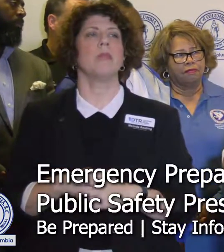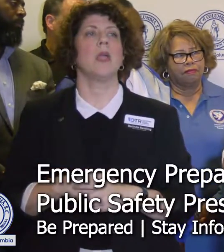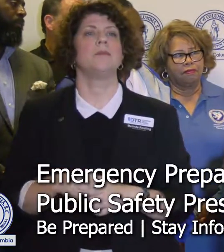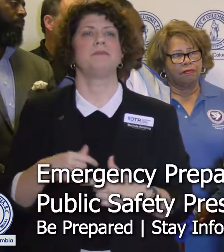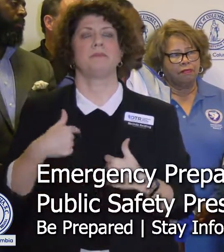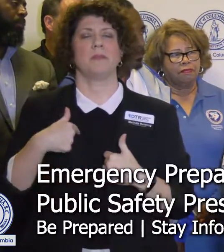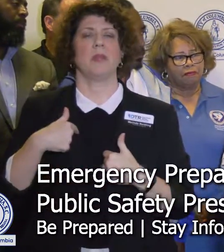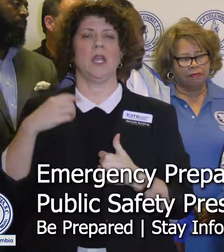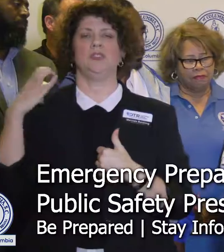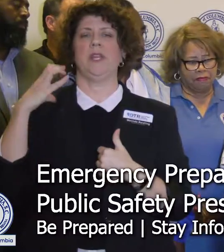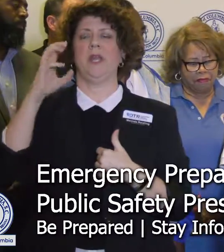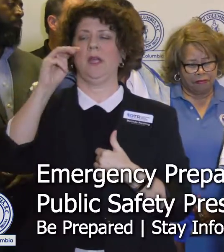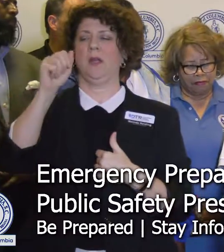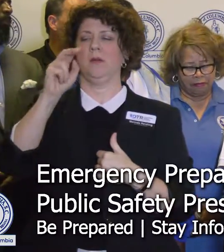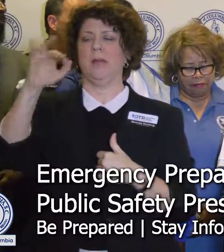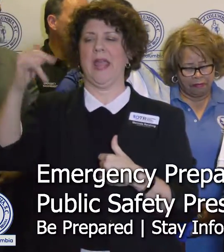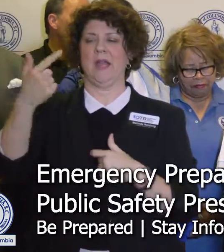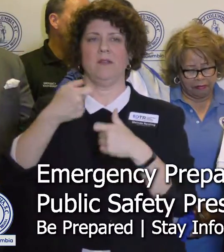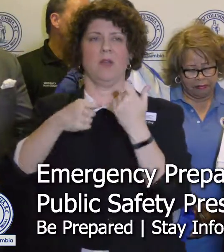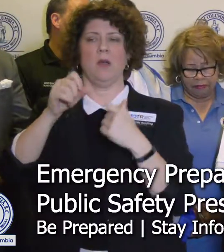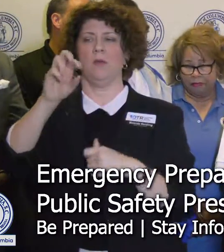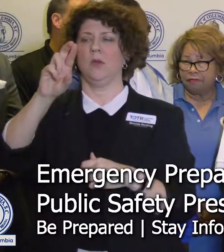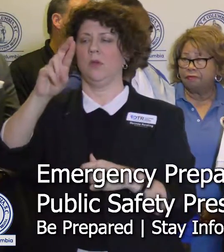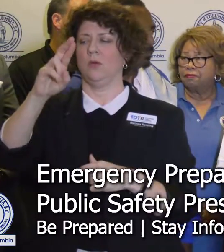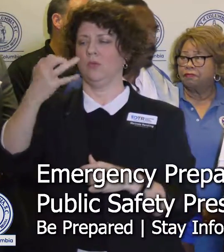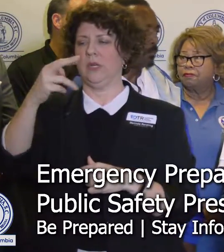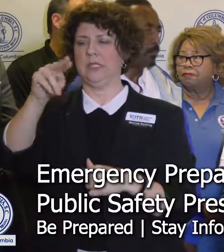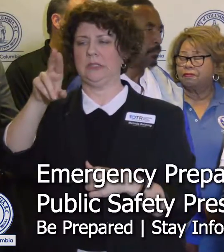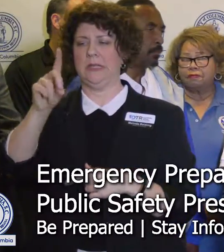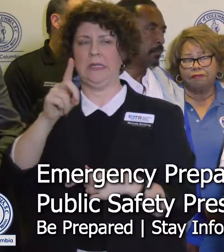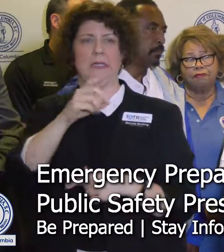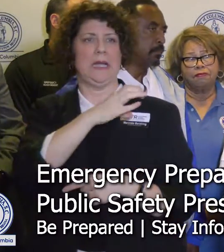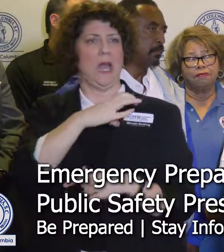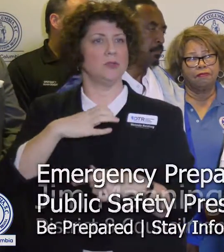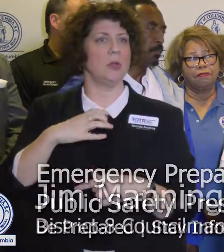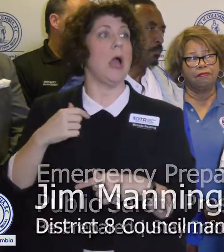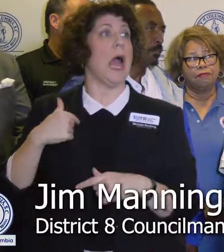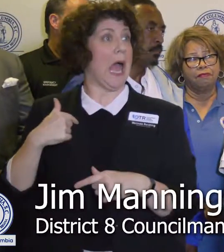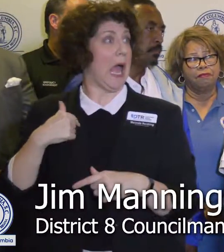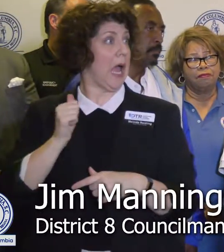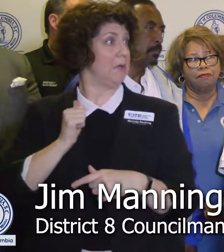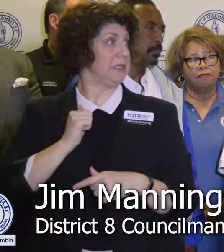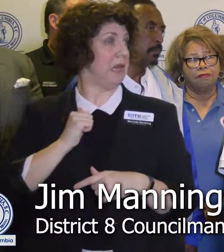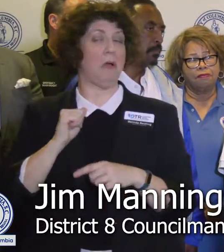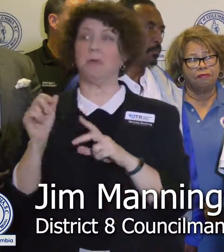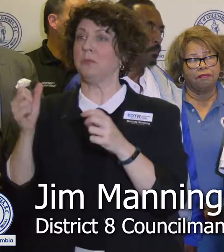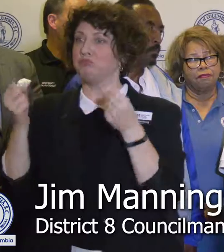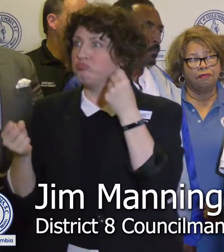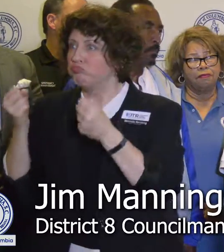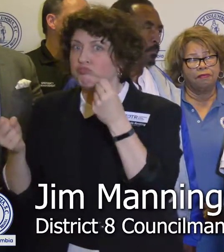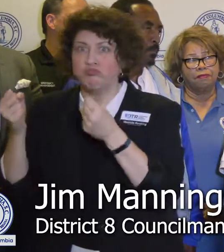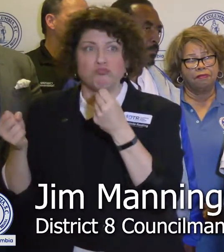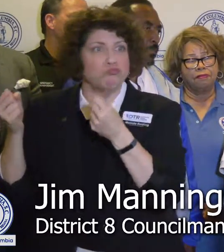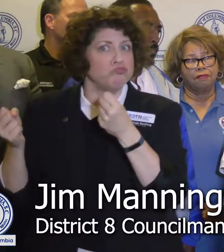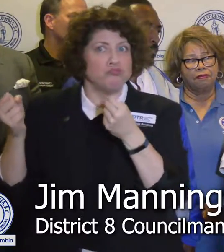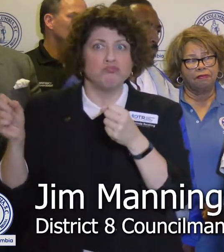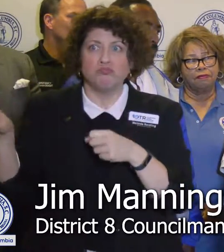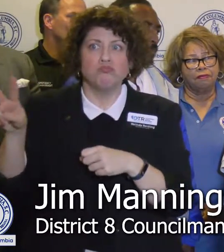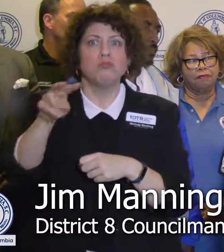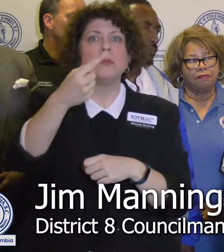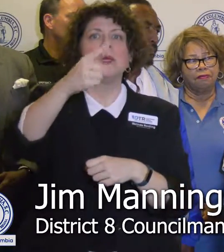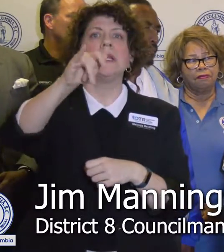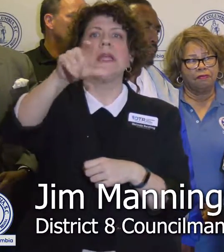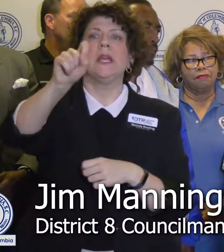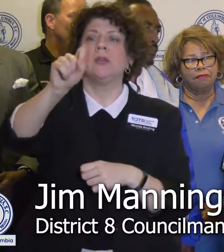Jim Manning, Richland County Council. I drove around District 8 and District 5 of County Council, the Gills